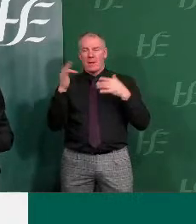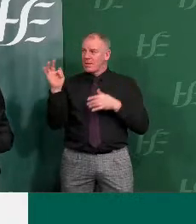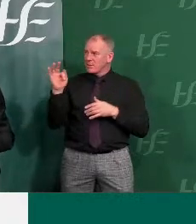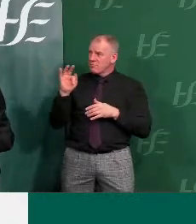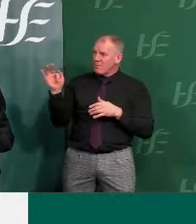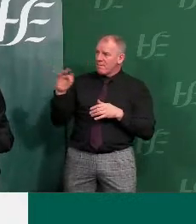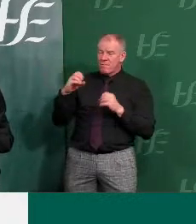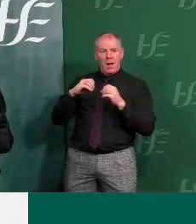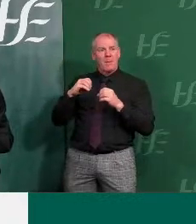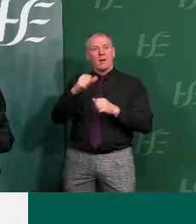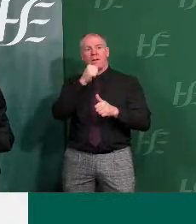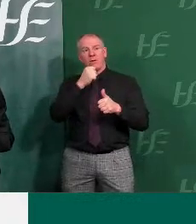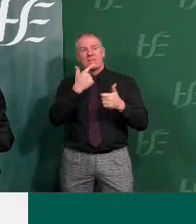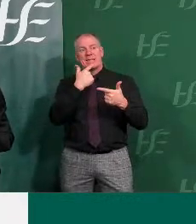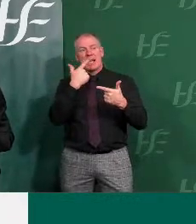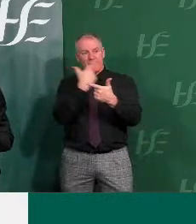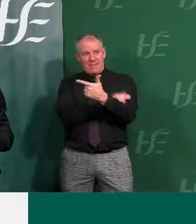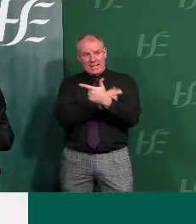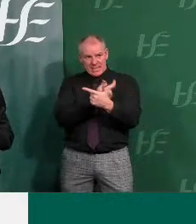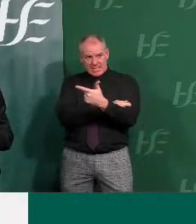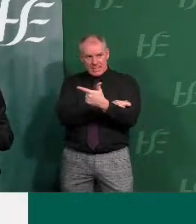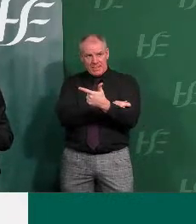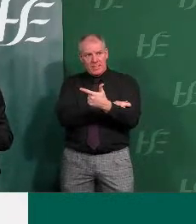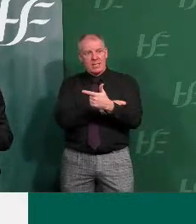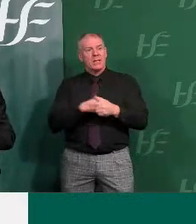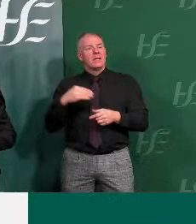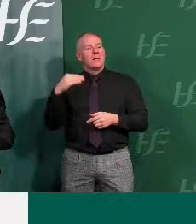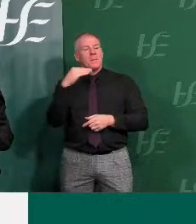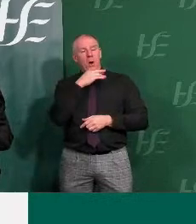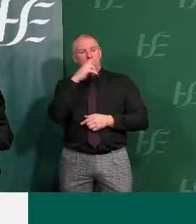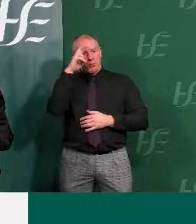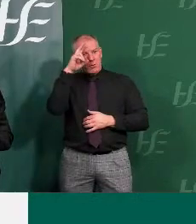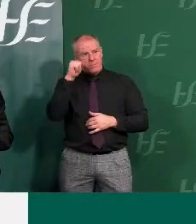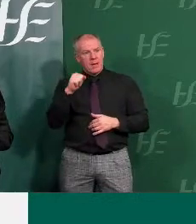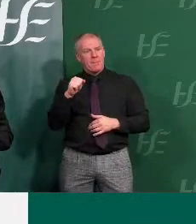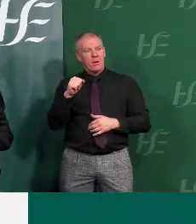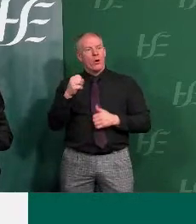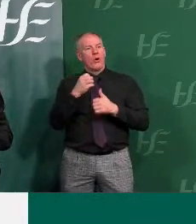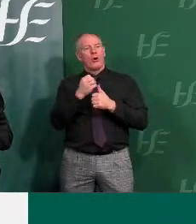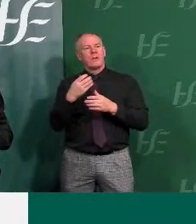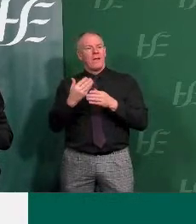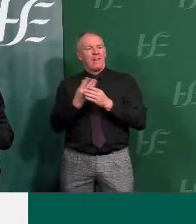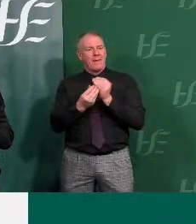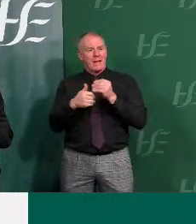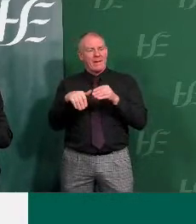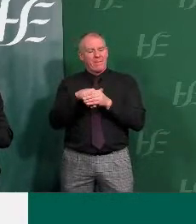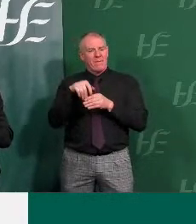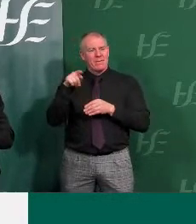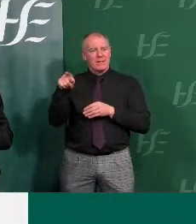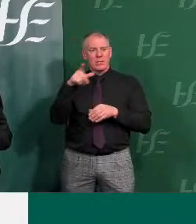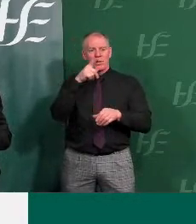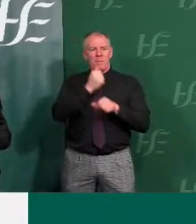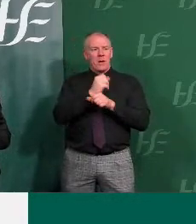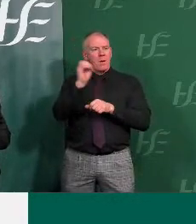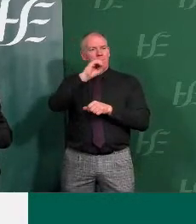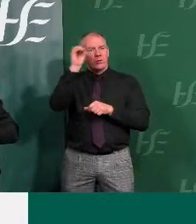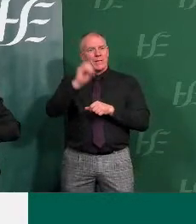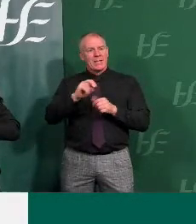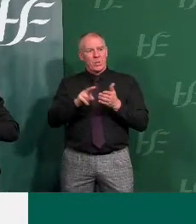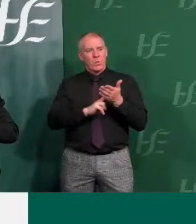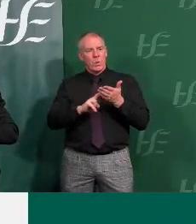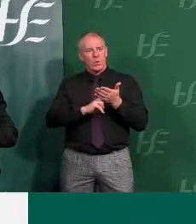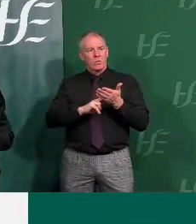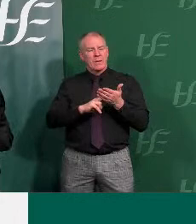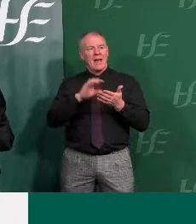received their dose 1s and dose 2s. Important to reference, the other factor here is that in terms of percentage uptake, what we have to